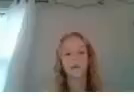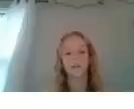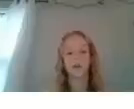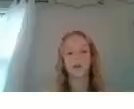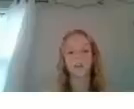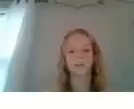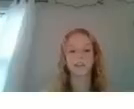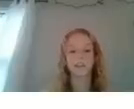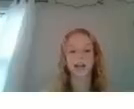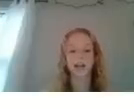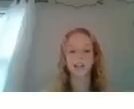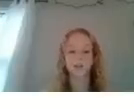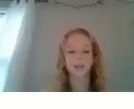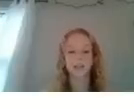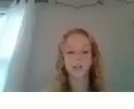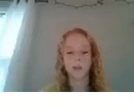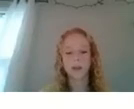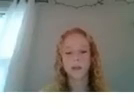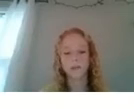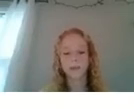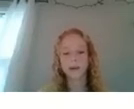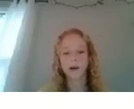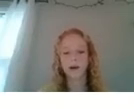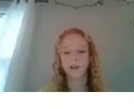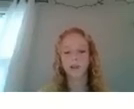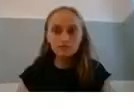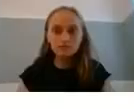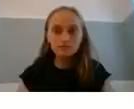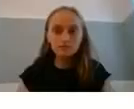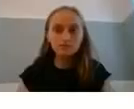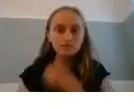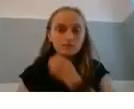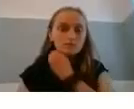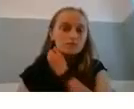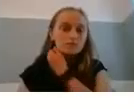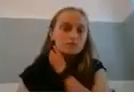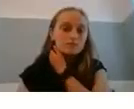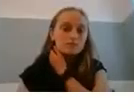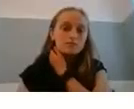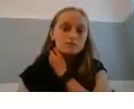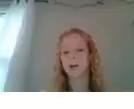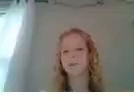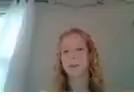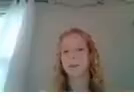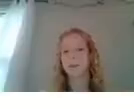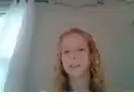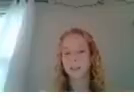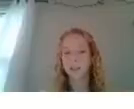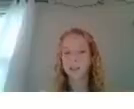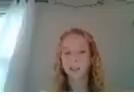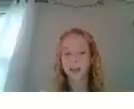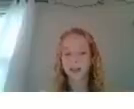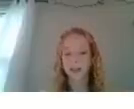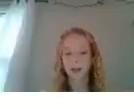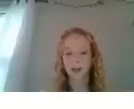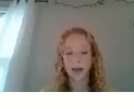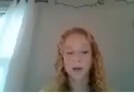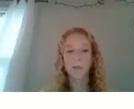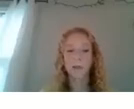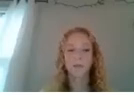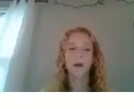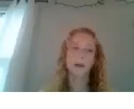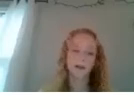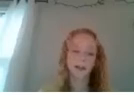its own specific sign associated with it. Also others who maybe are learning ASL or have limited skills in ASL